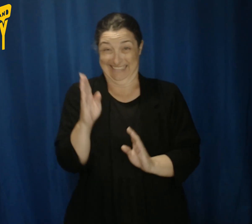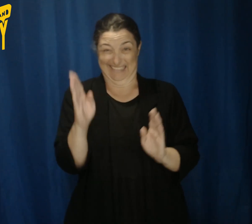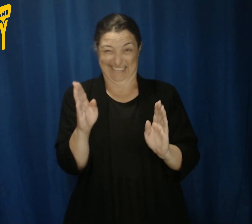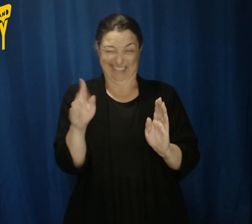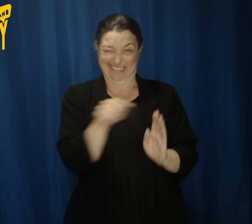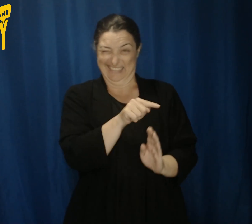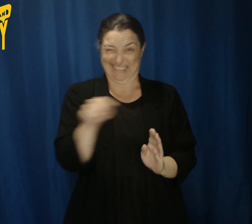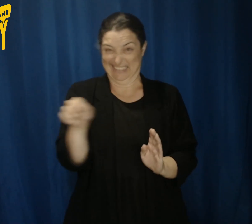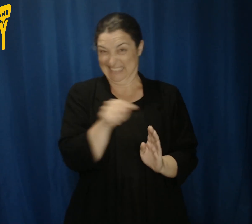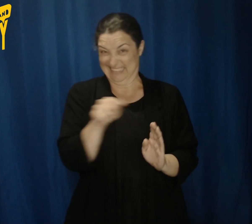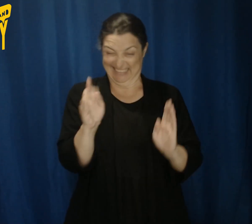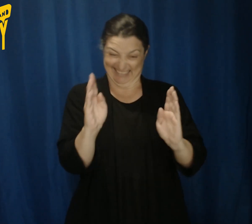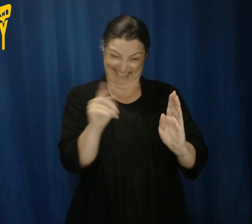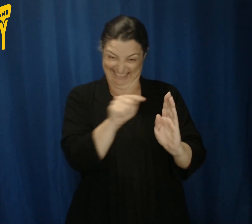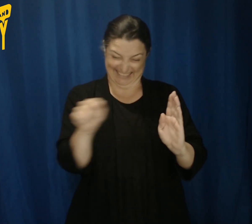cut a long story short, in